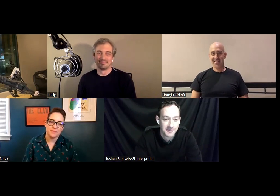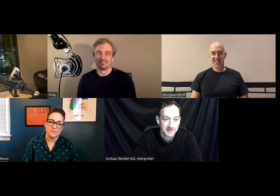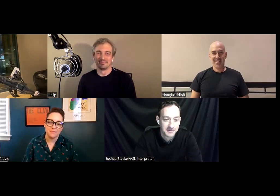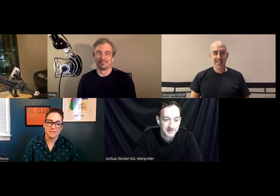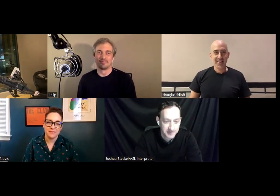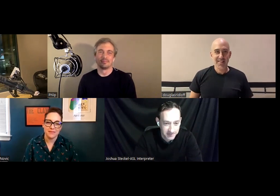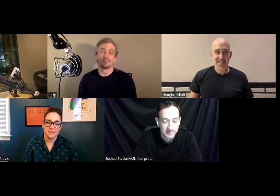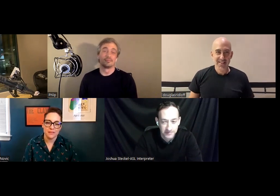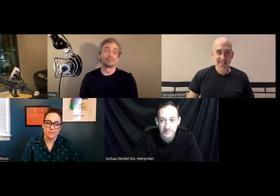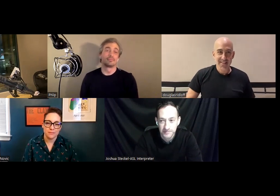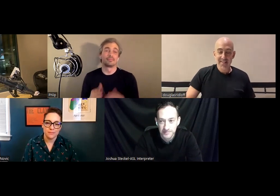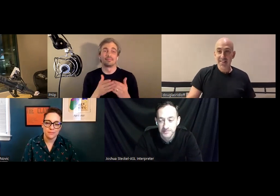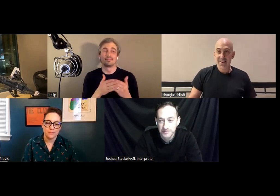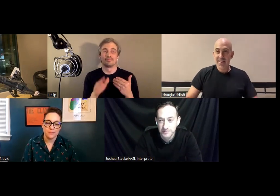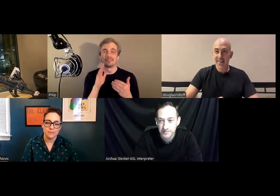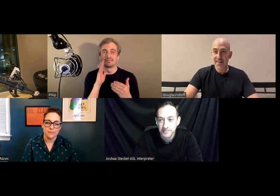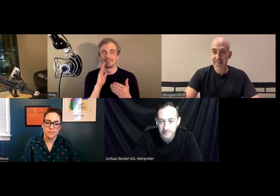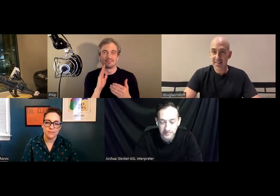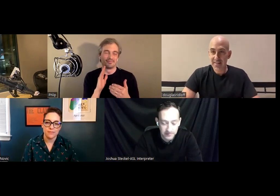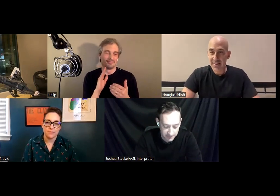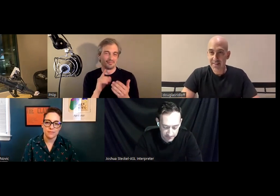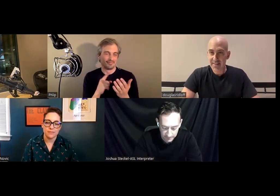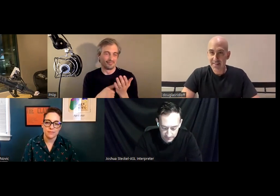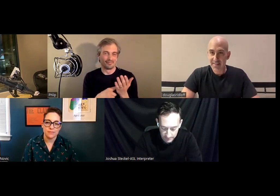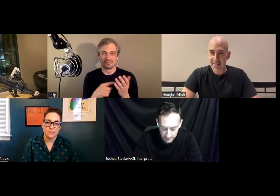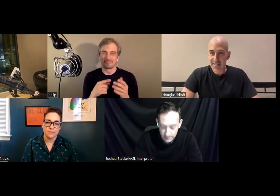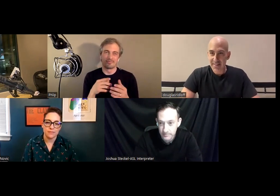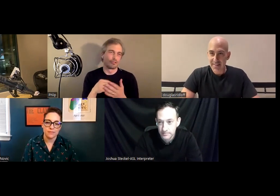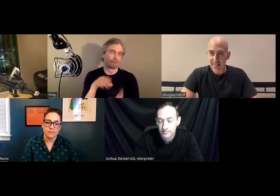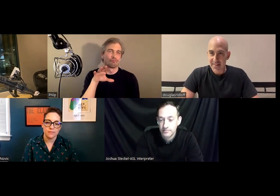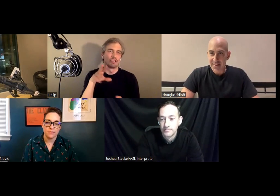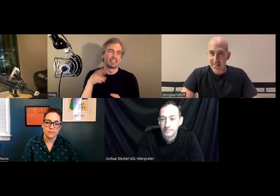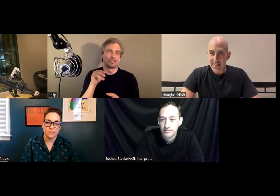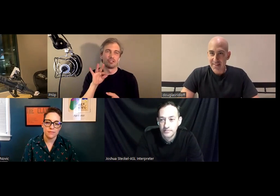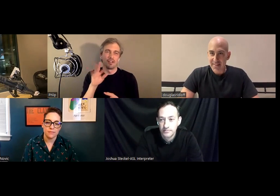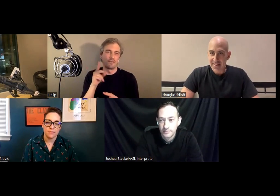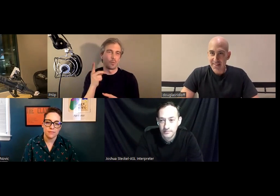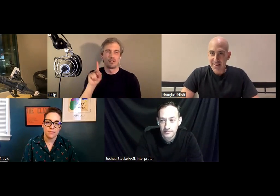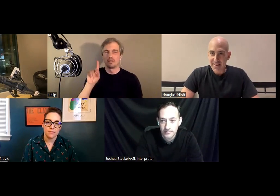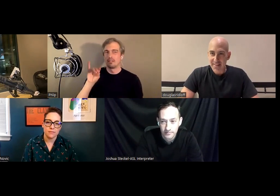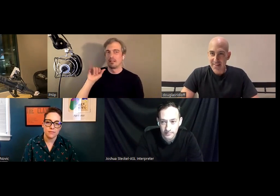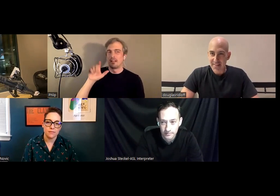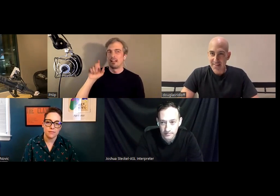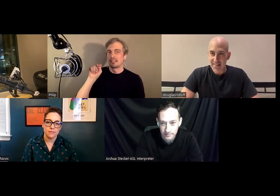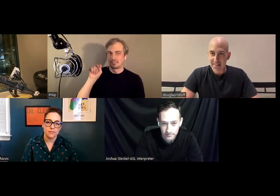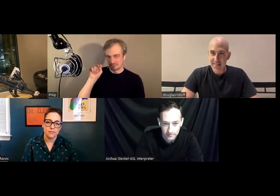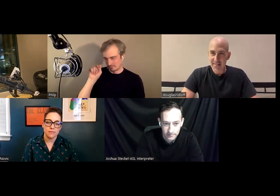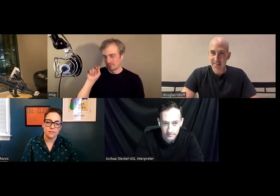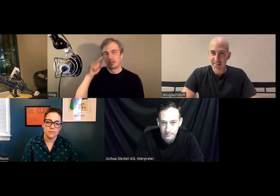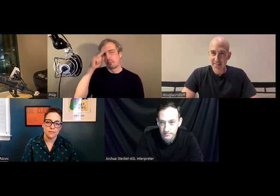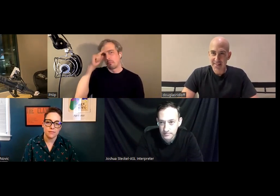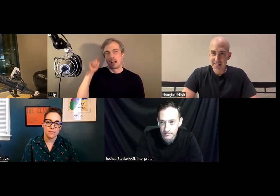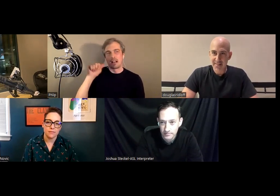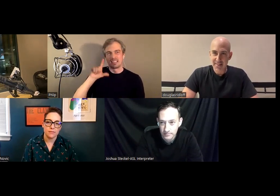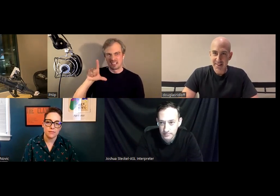Just ahead, we are going to explore the rich history of one ASL dialect, Black ASL, which was developed by students in segregated deaf